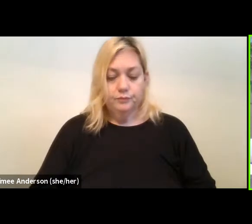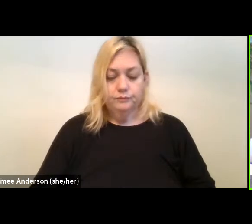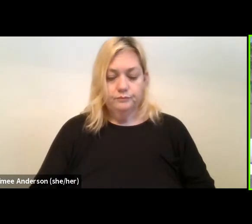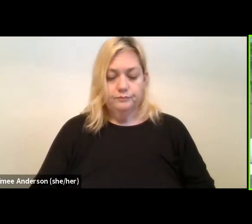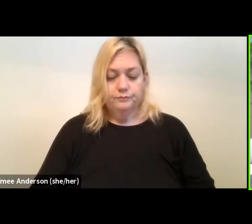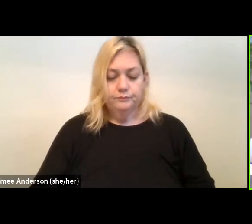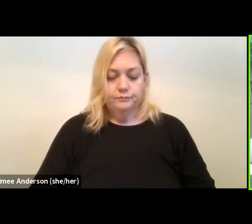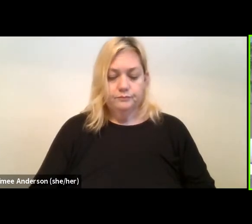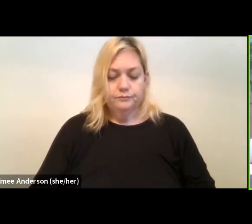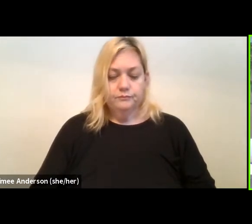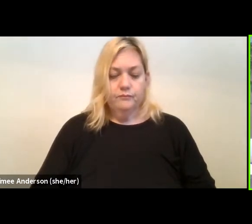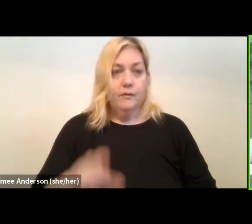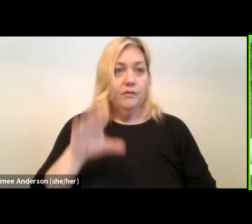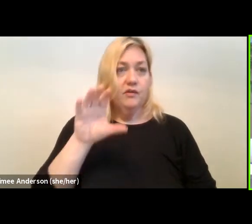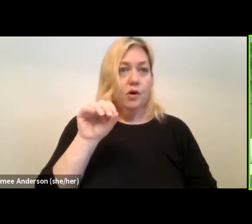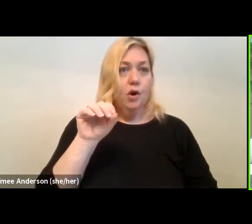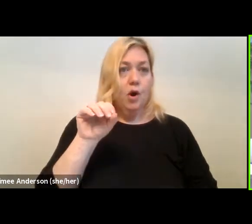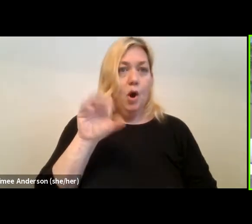Mr. Ochoa?